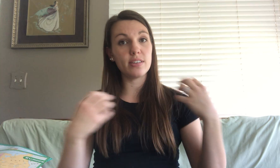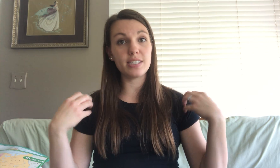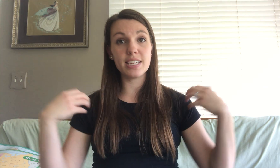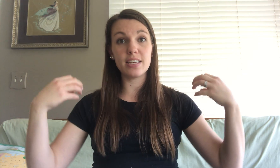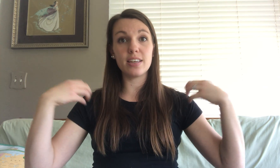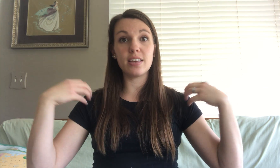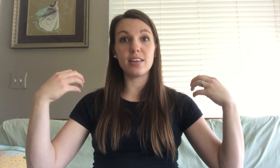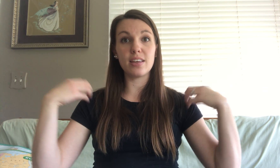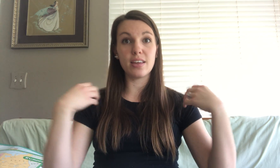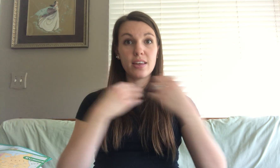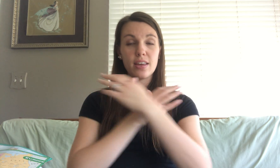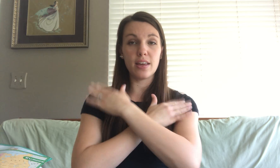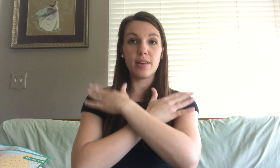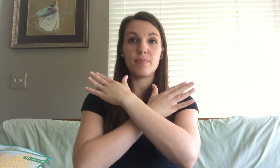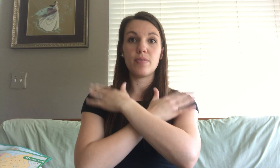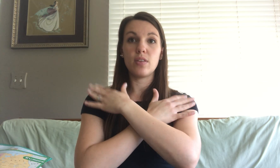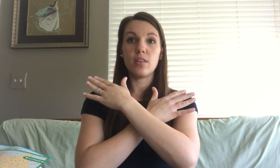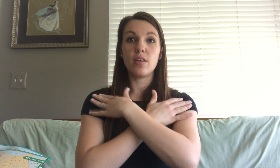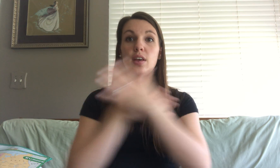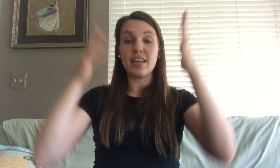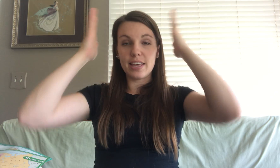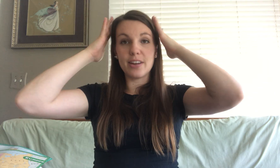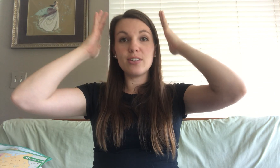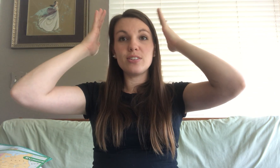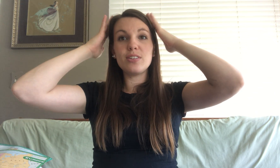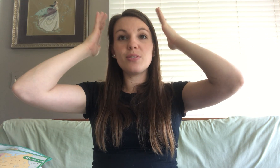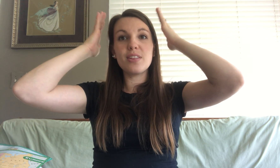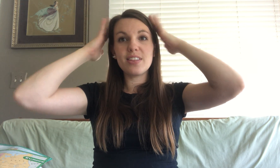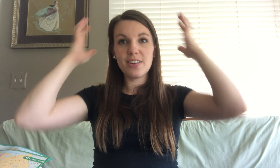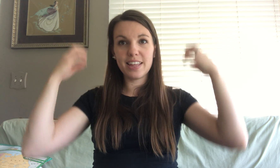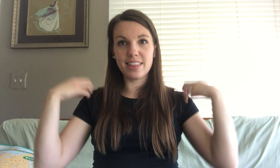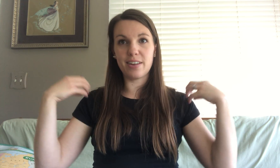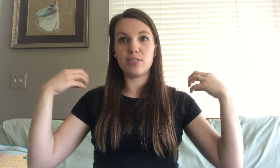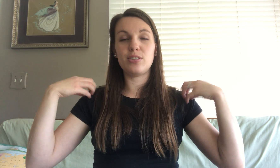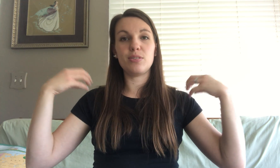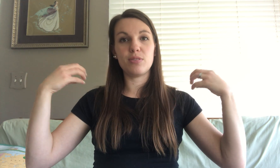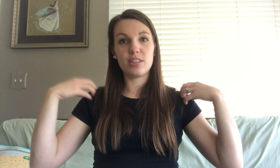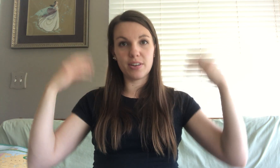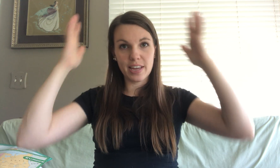sea. Here two three there two three.